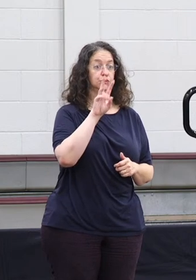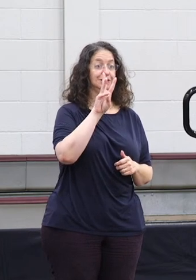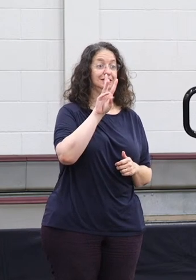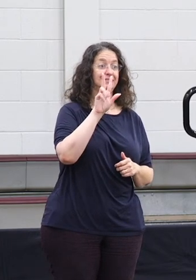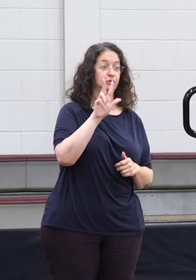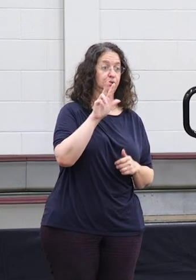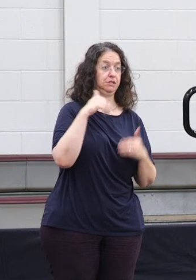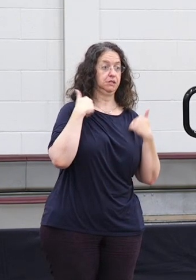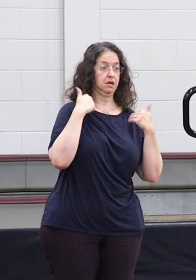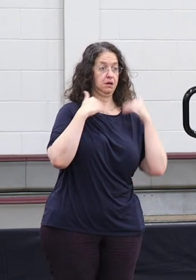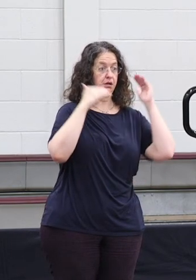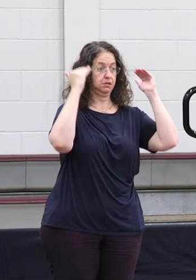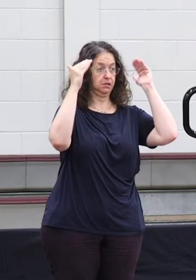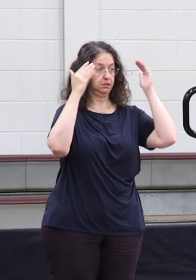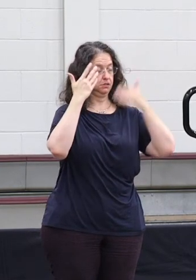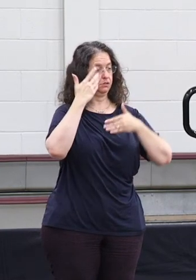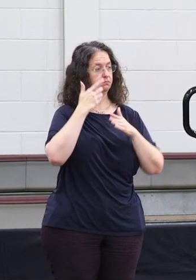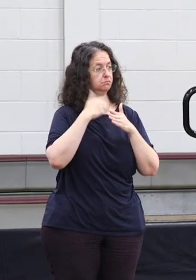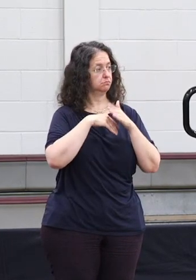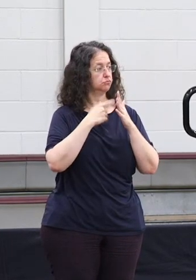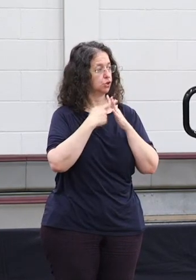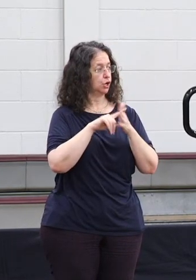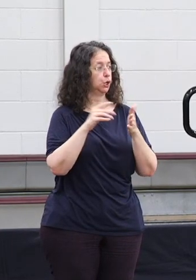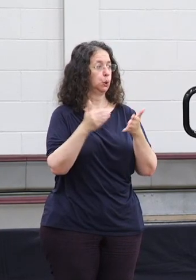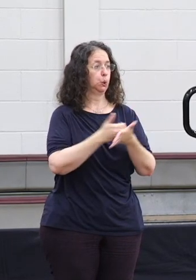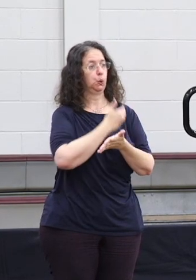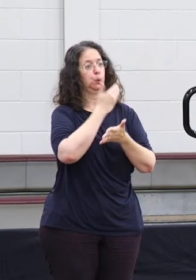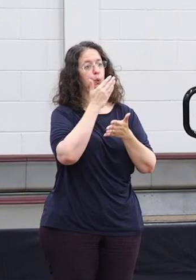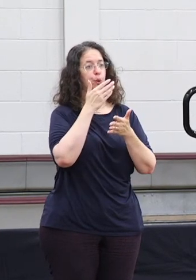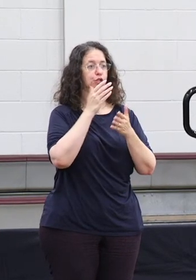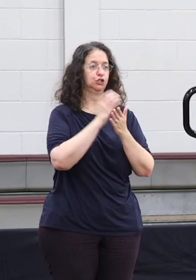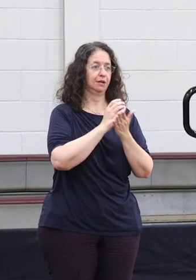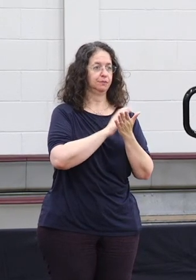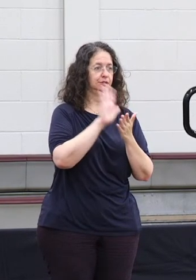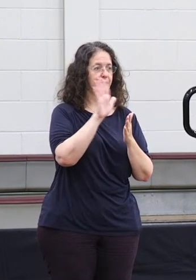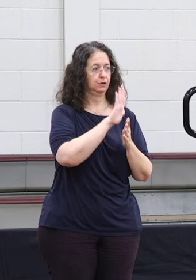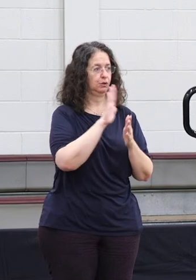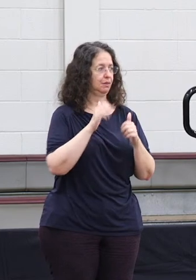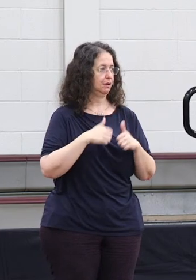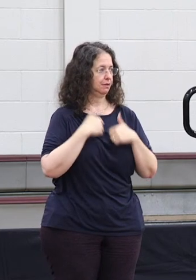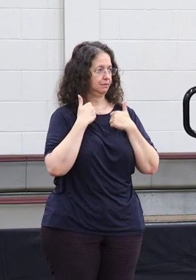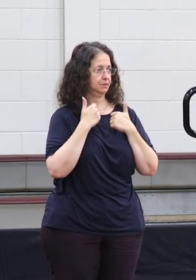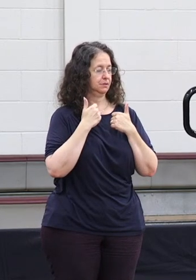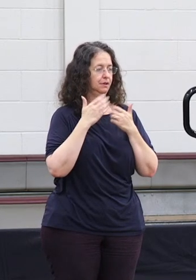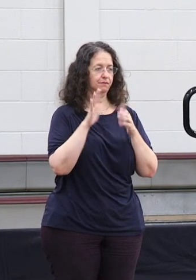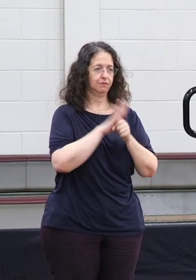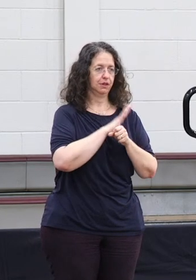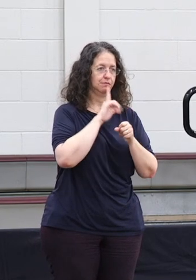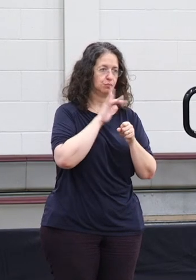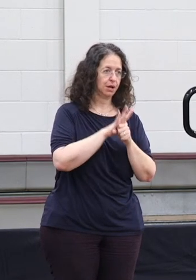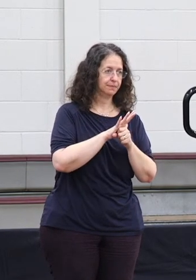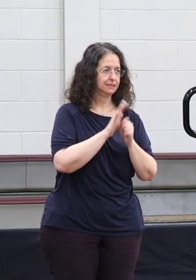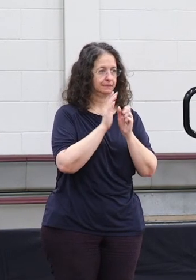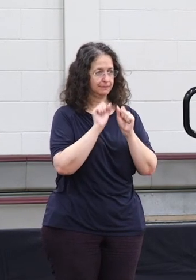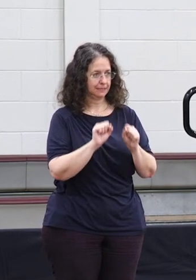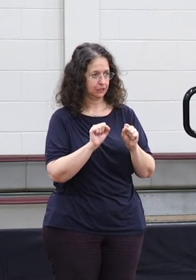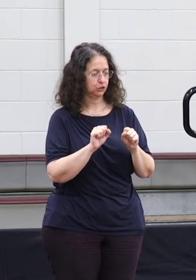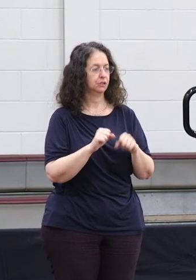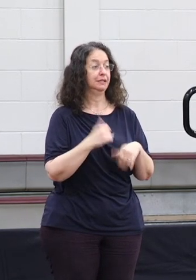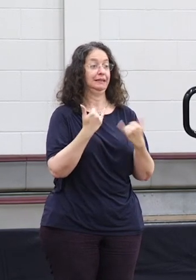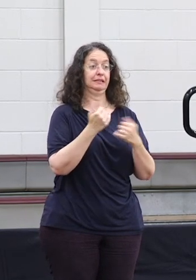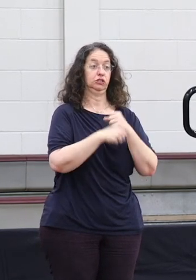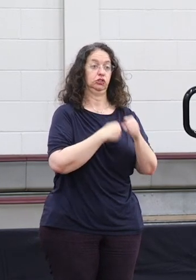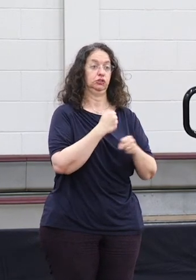263 young adults are entering a new chapter in their lives, full of promise and potential. This school year was met with